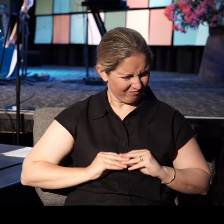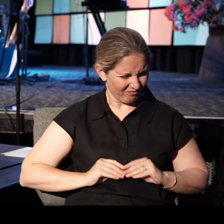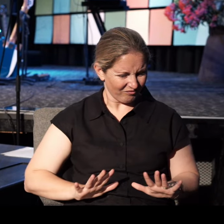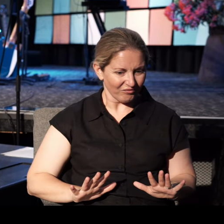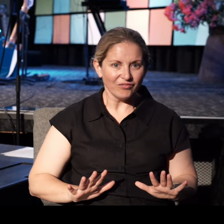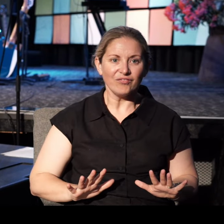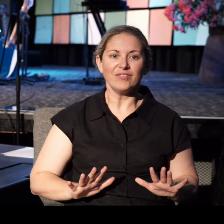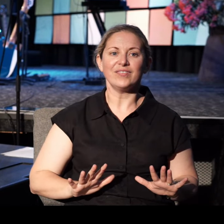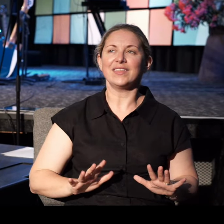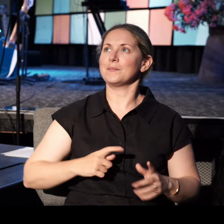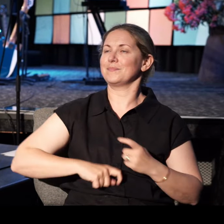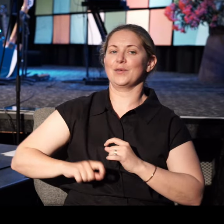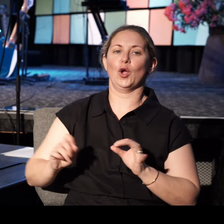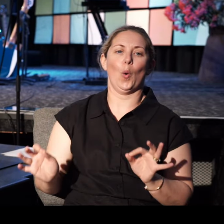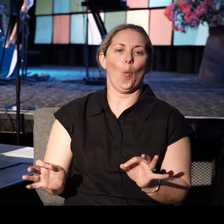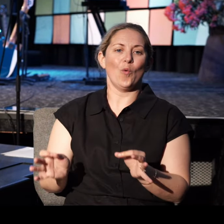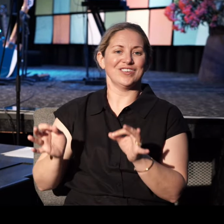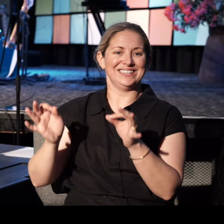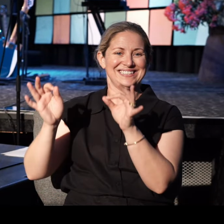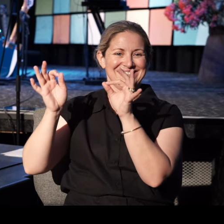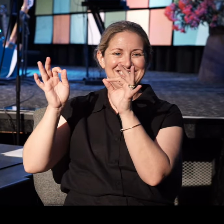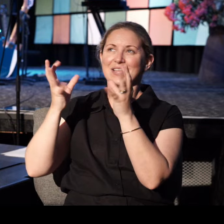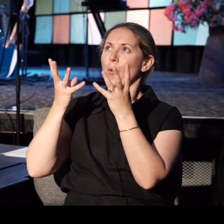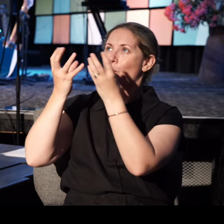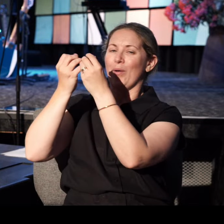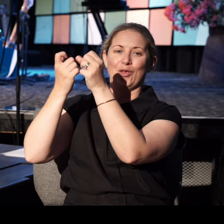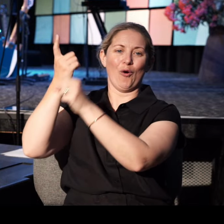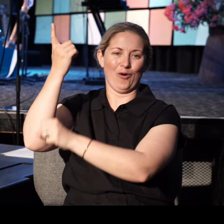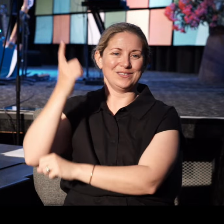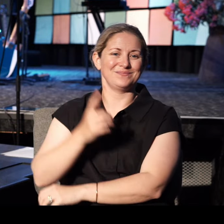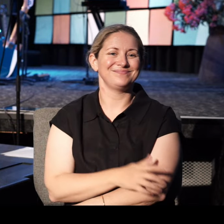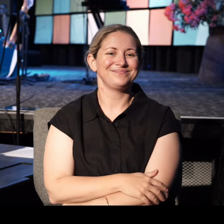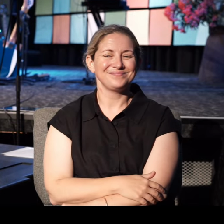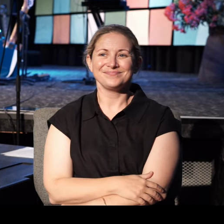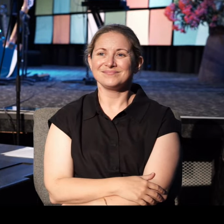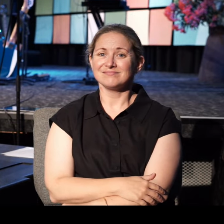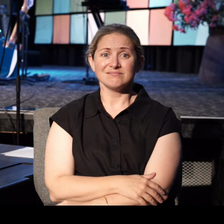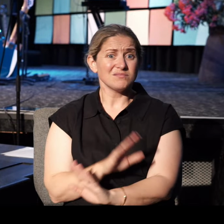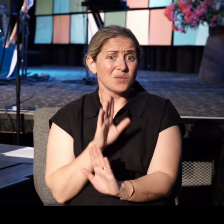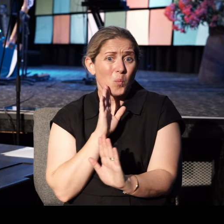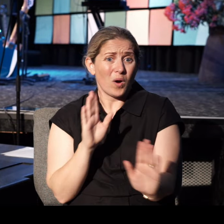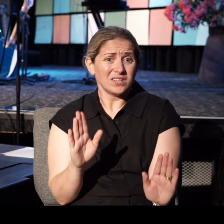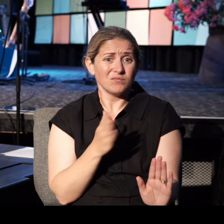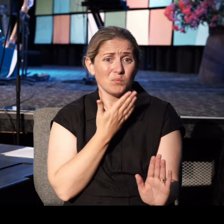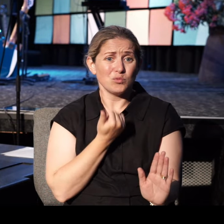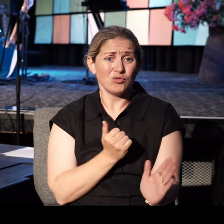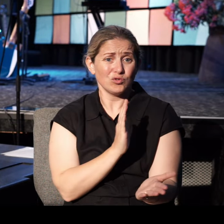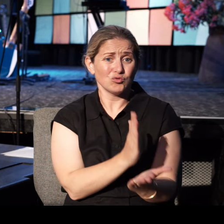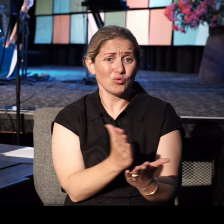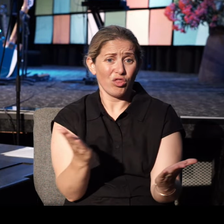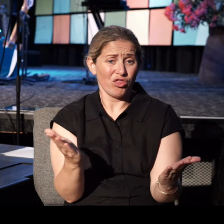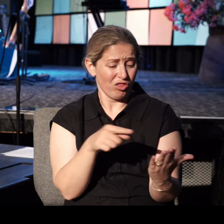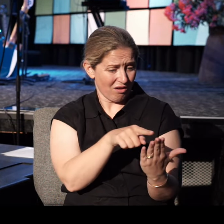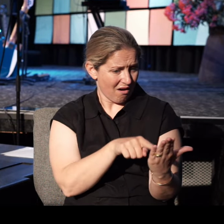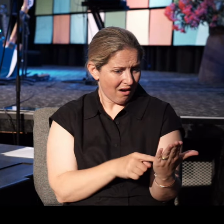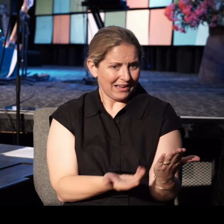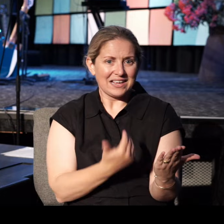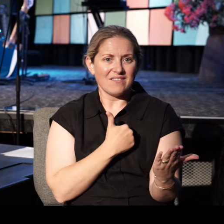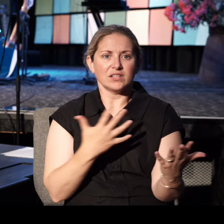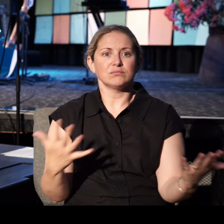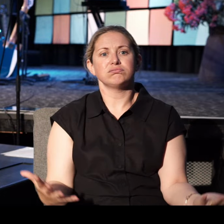will be glorious, children of God. It's a great and beautiful truth that can sustain you